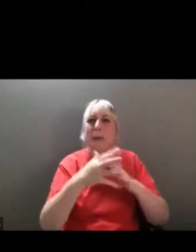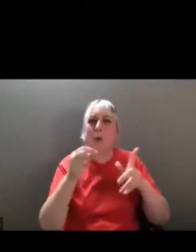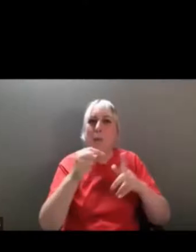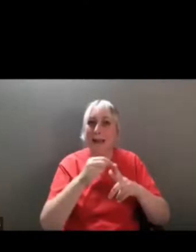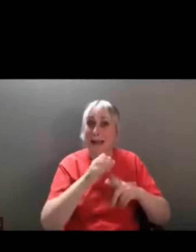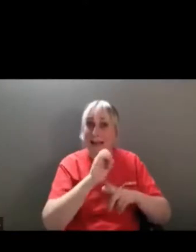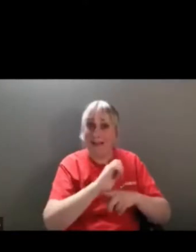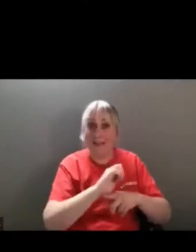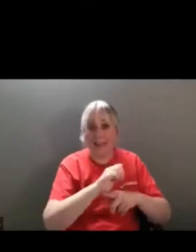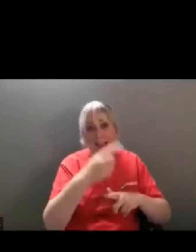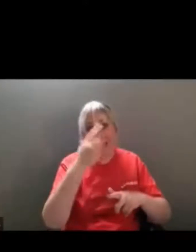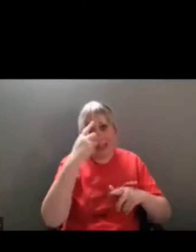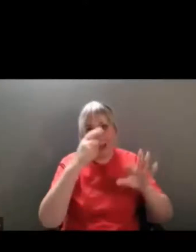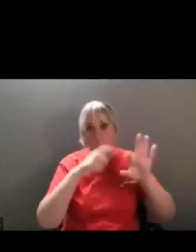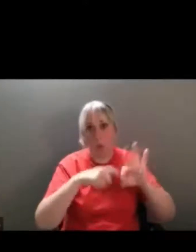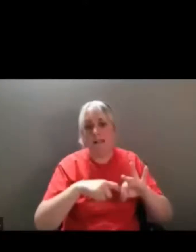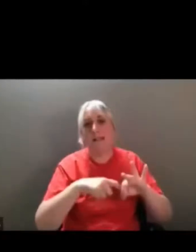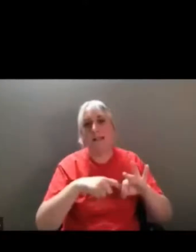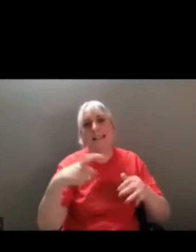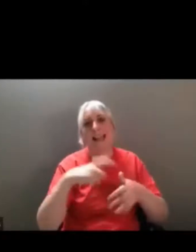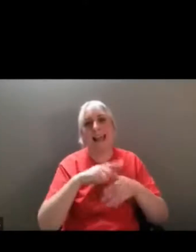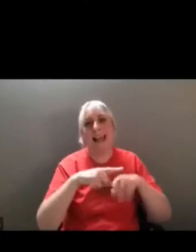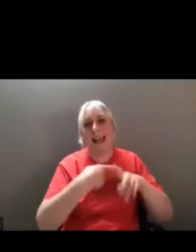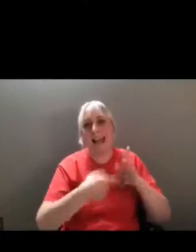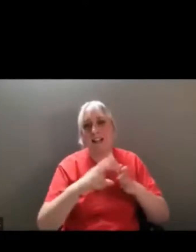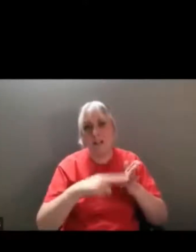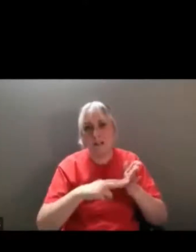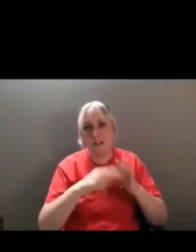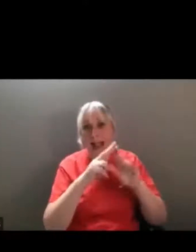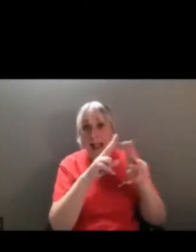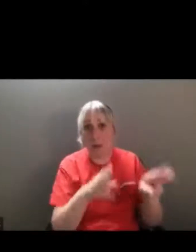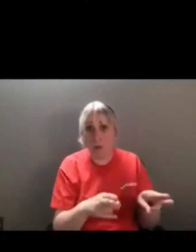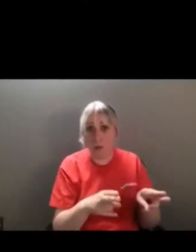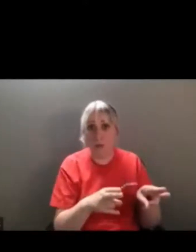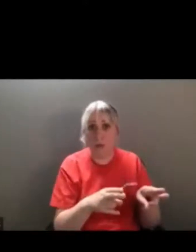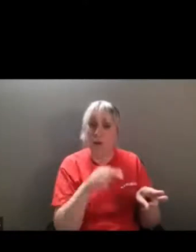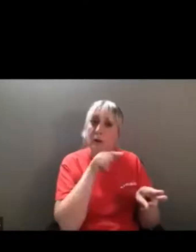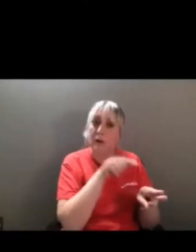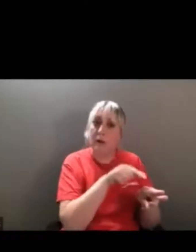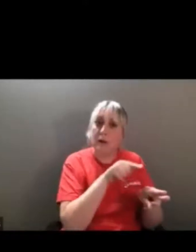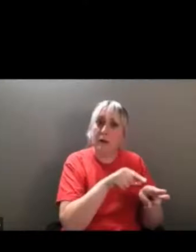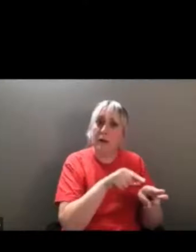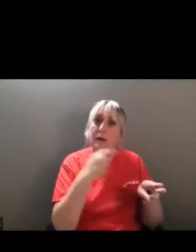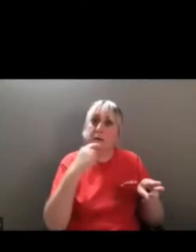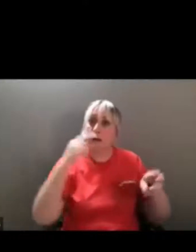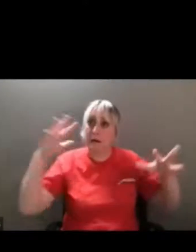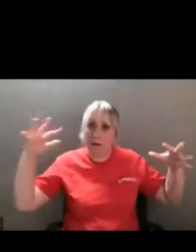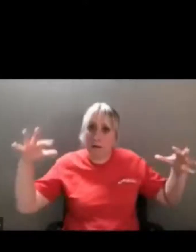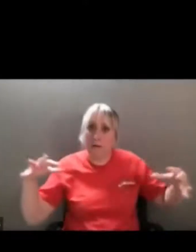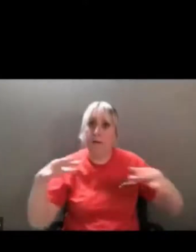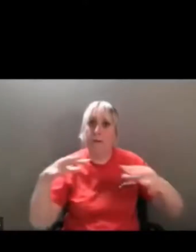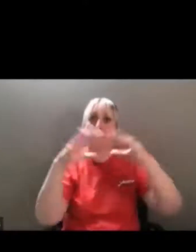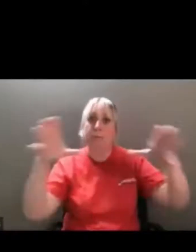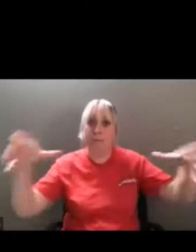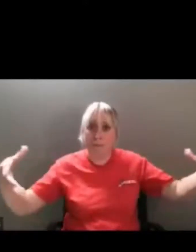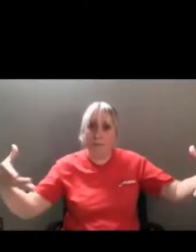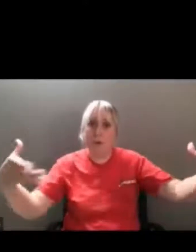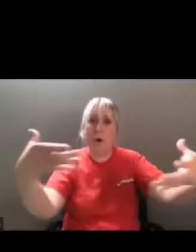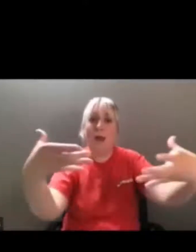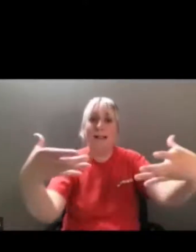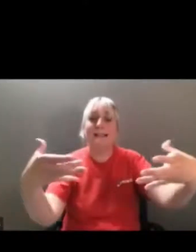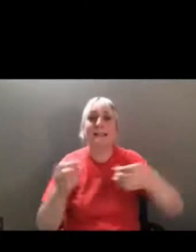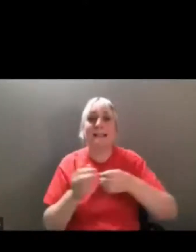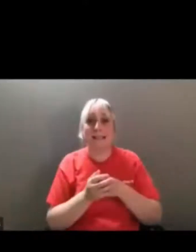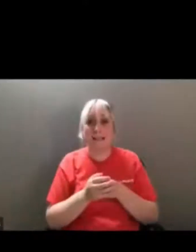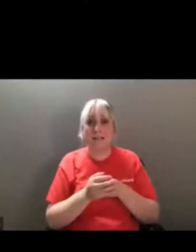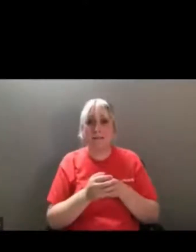House. The Atos protest journeyed across London to join them, and a celebratory atmosphere took hold, inspired by this